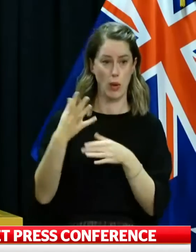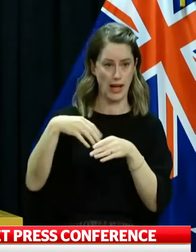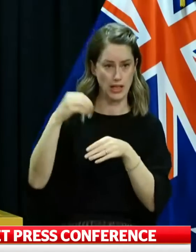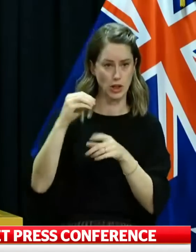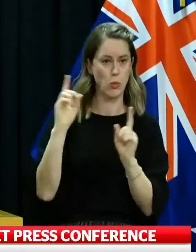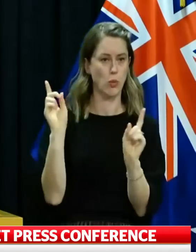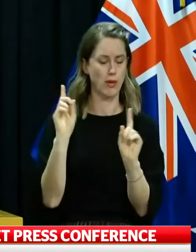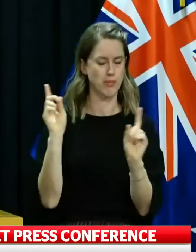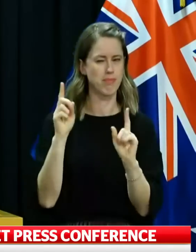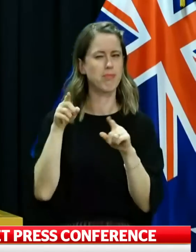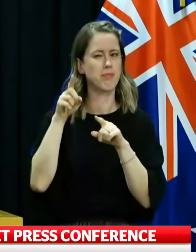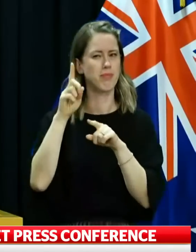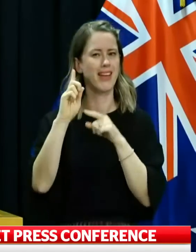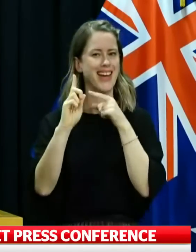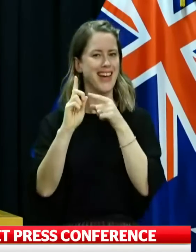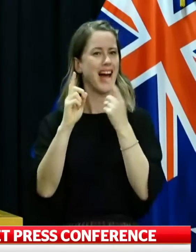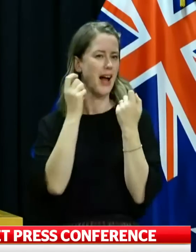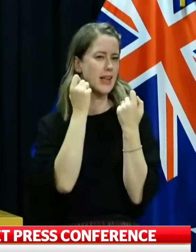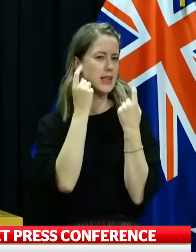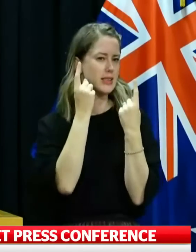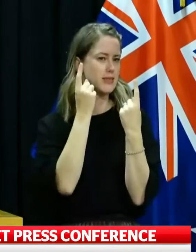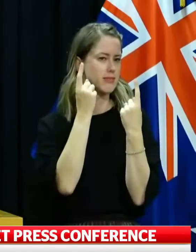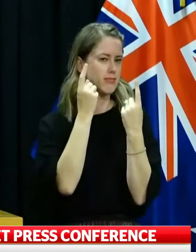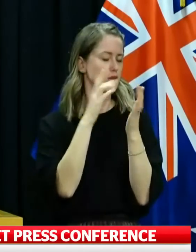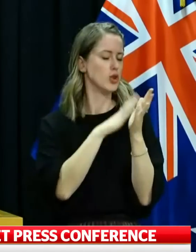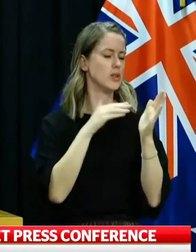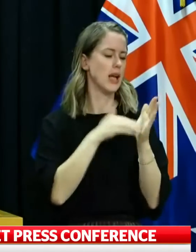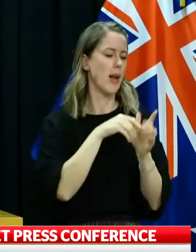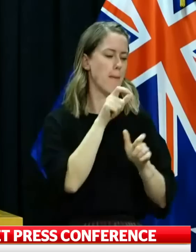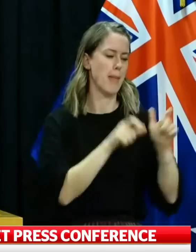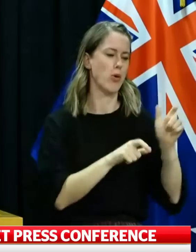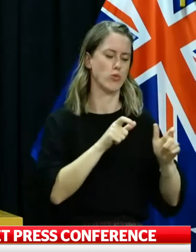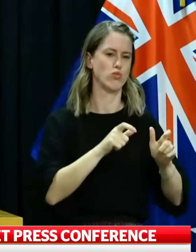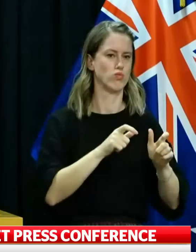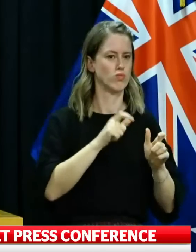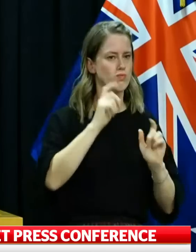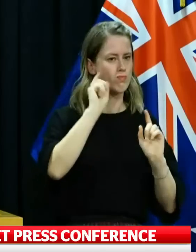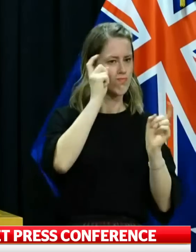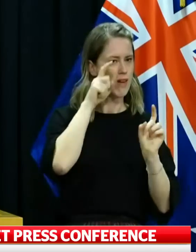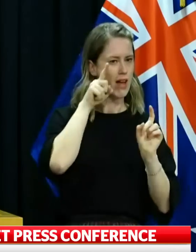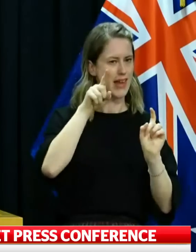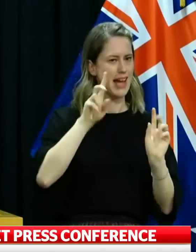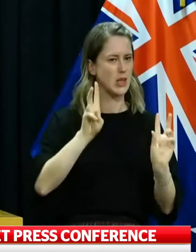an appreciation of how deeply New Zealanders feel about this issue. So there's an awareness there.